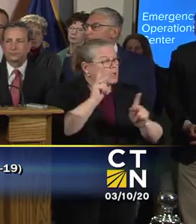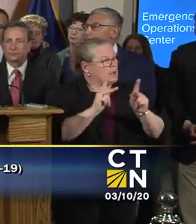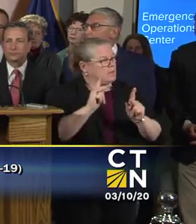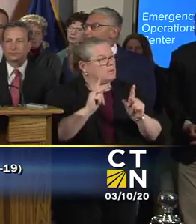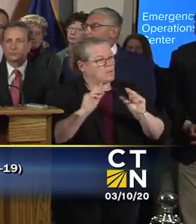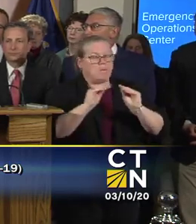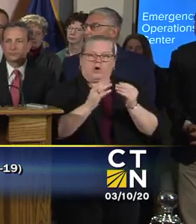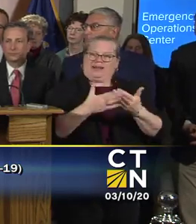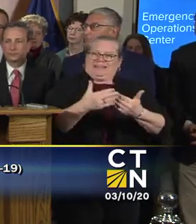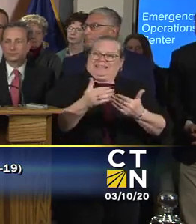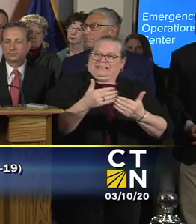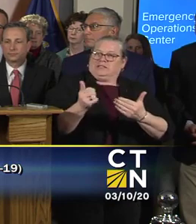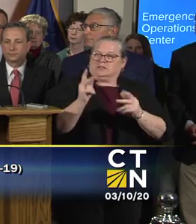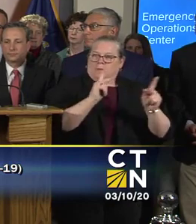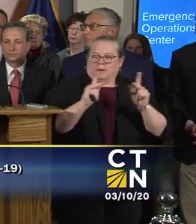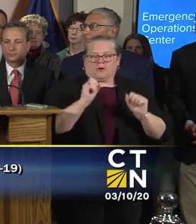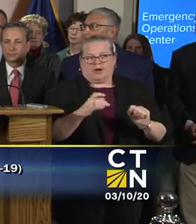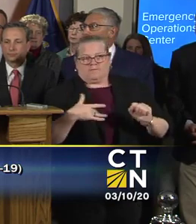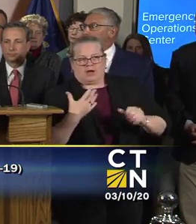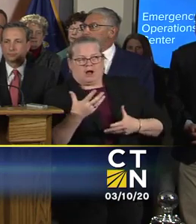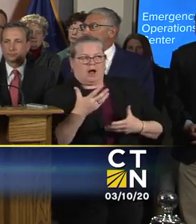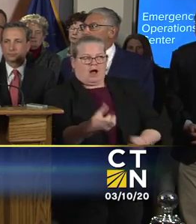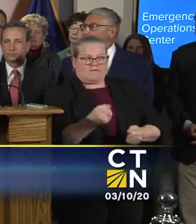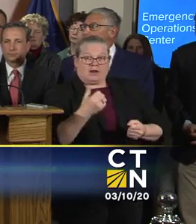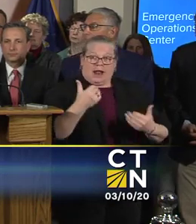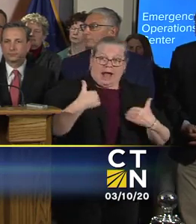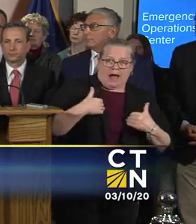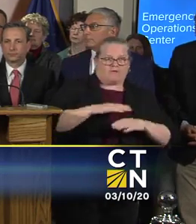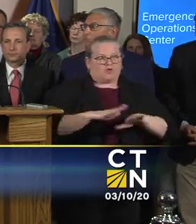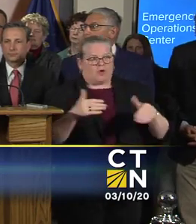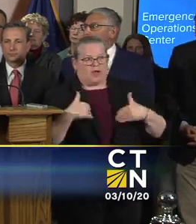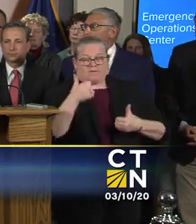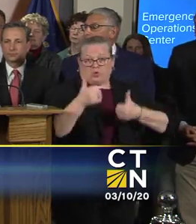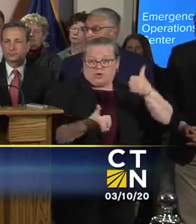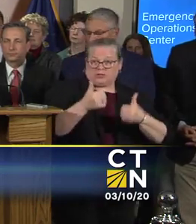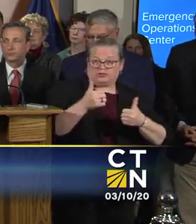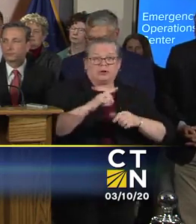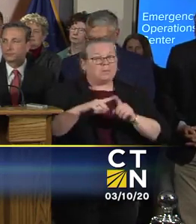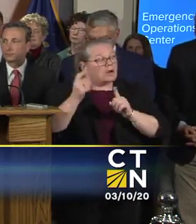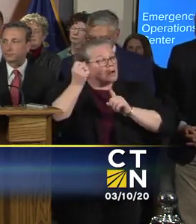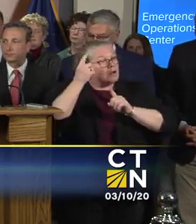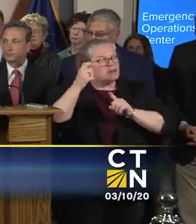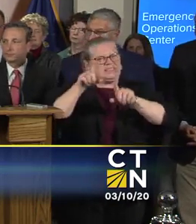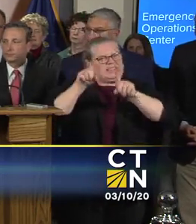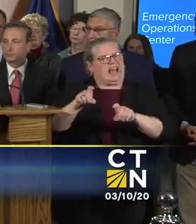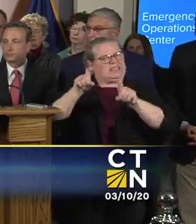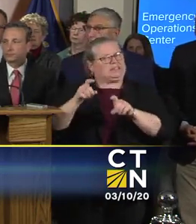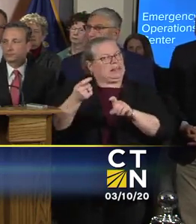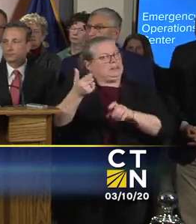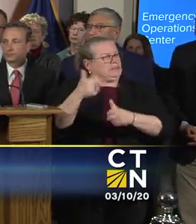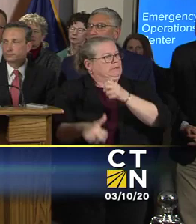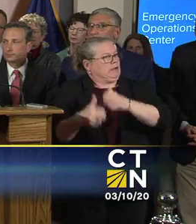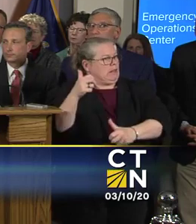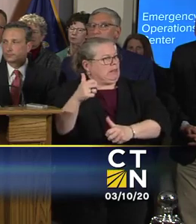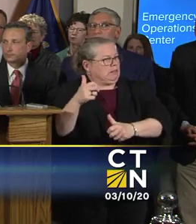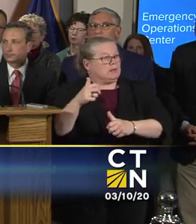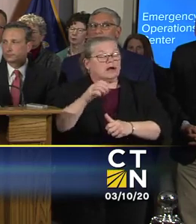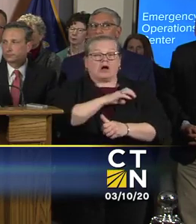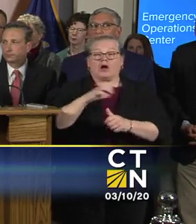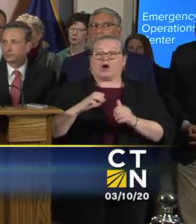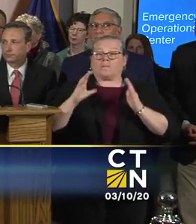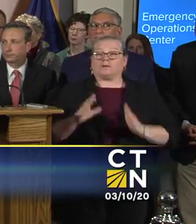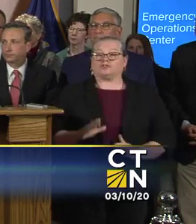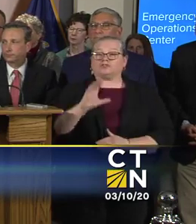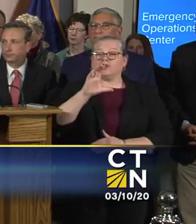confidence, you know, where they stand. But we still have a tougher time in terms of testing. Commissioner Coleman Mitchell is ramping up